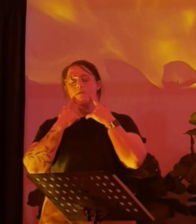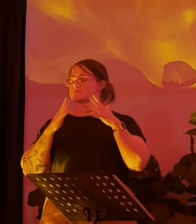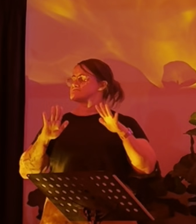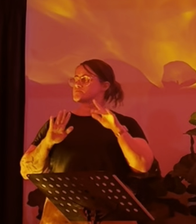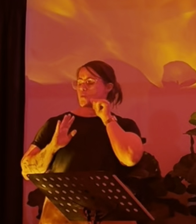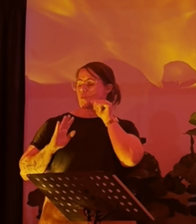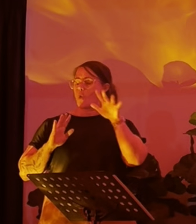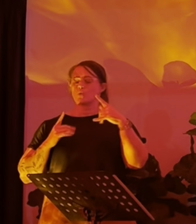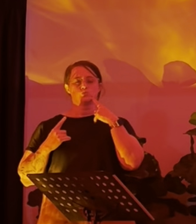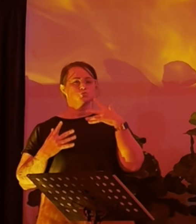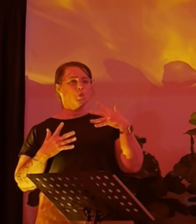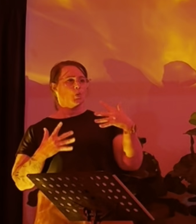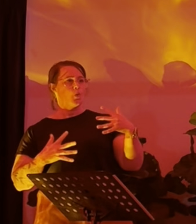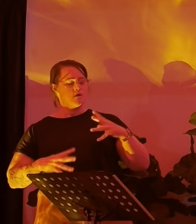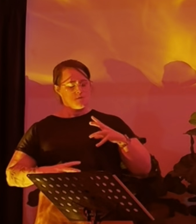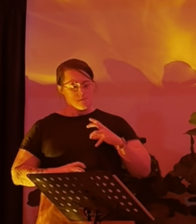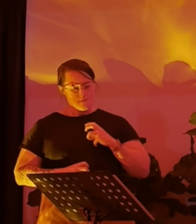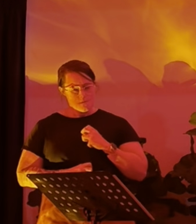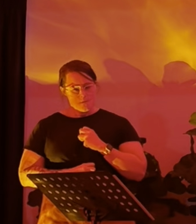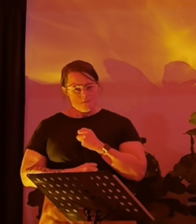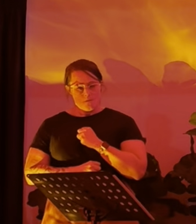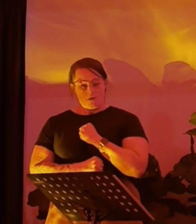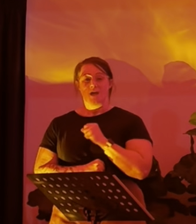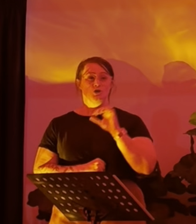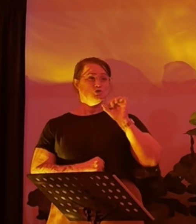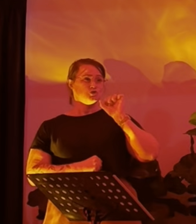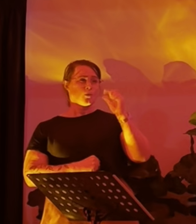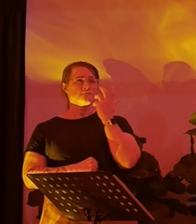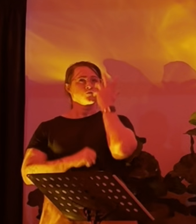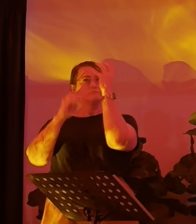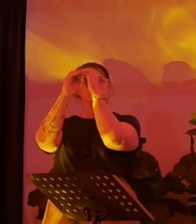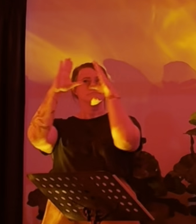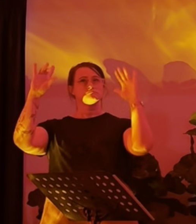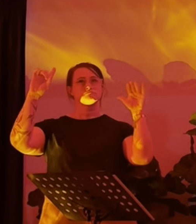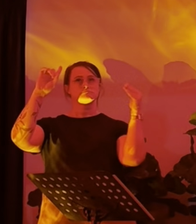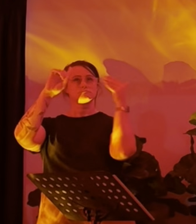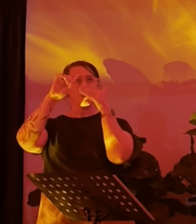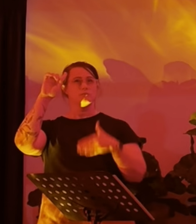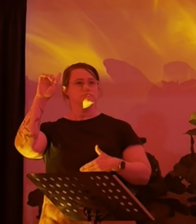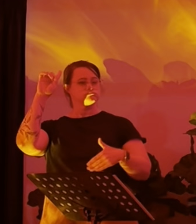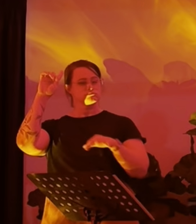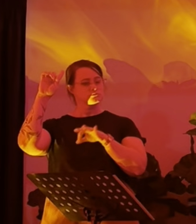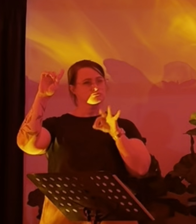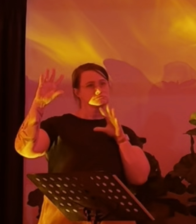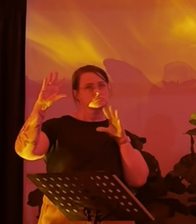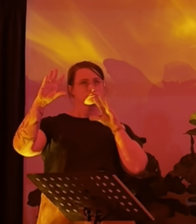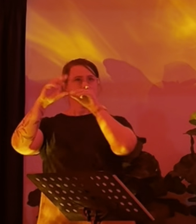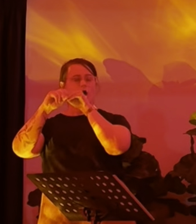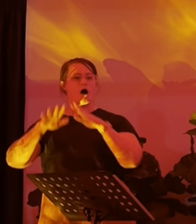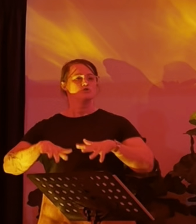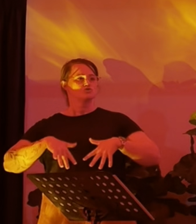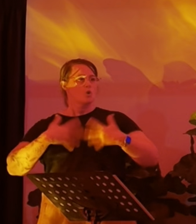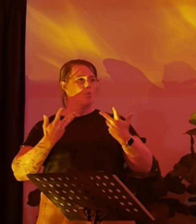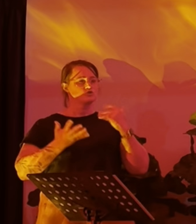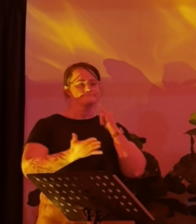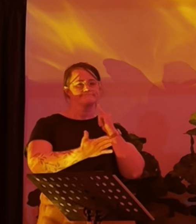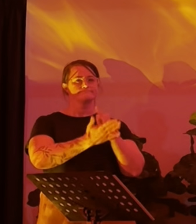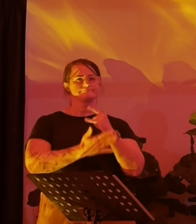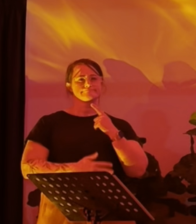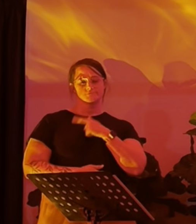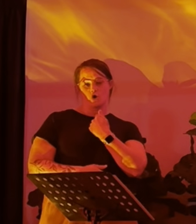but deep inside I try my best to hold it. I know this ain't part of your vision, and I don't wanna ruin that with this type of commitment that'll keep me from doing